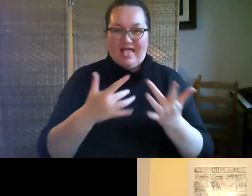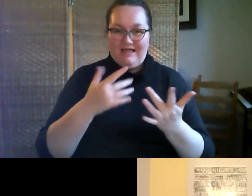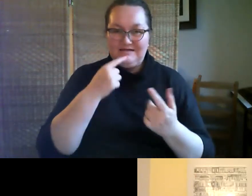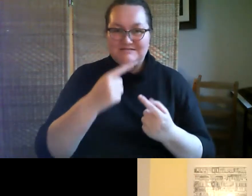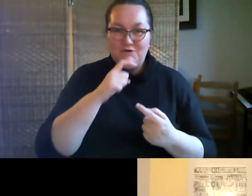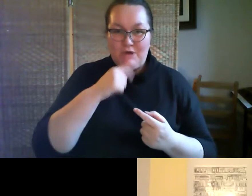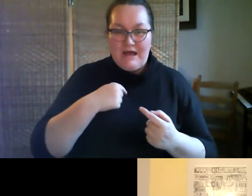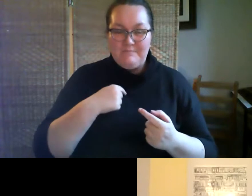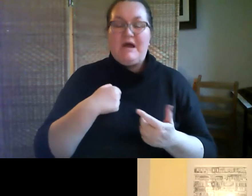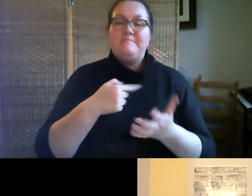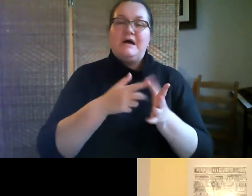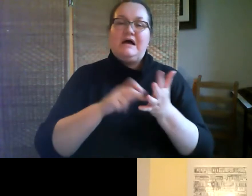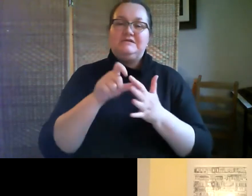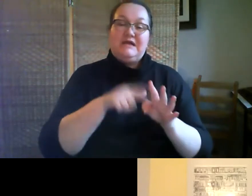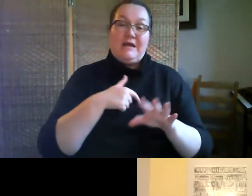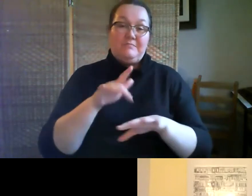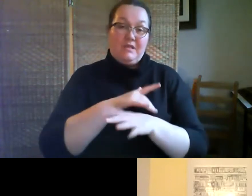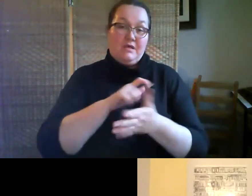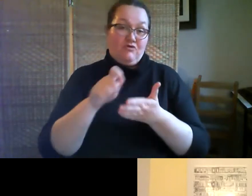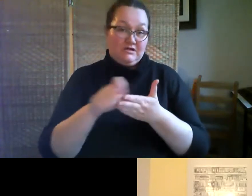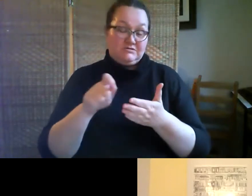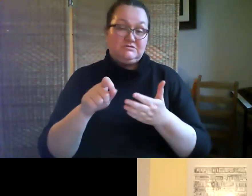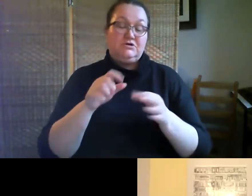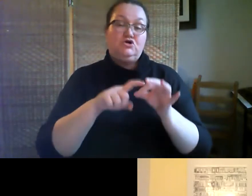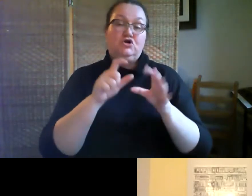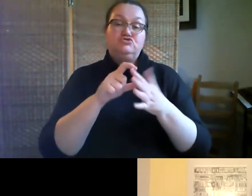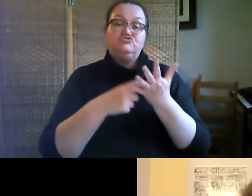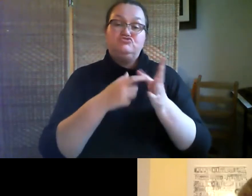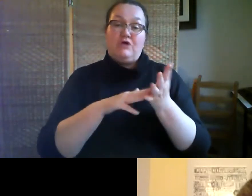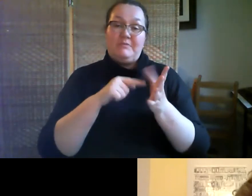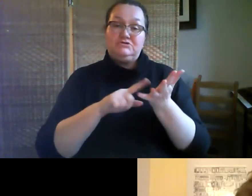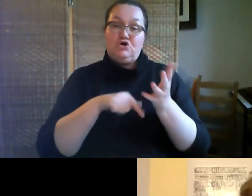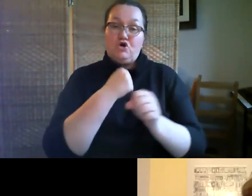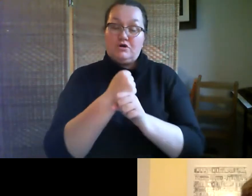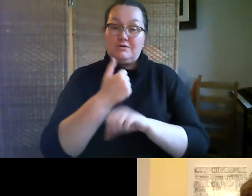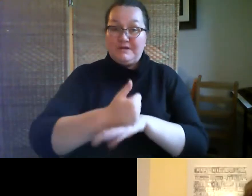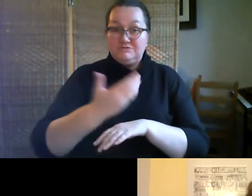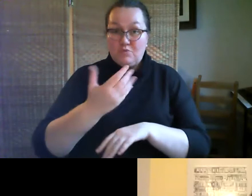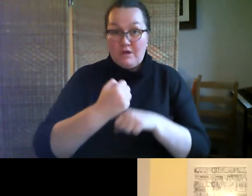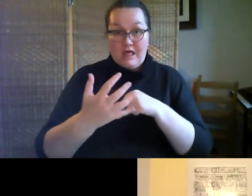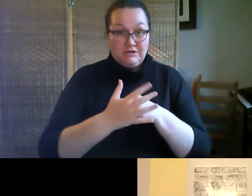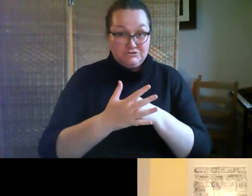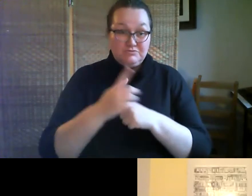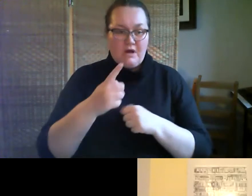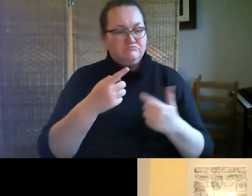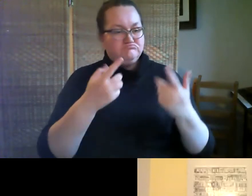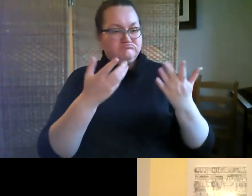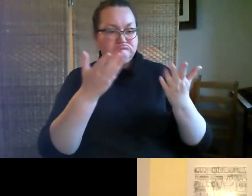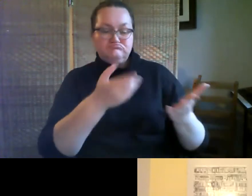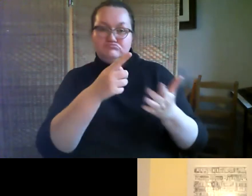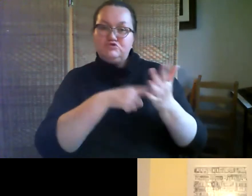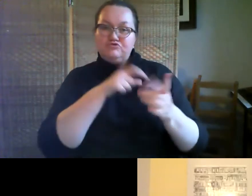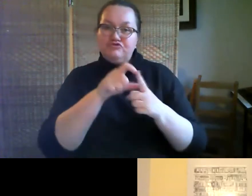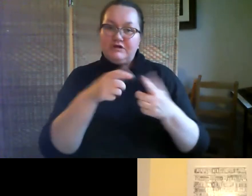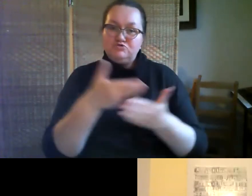a playwright and dramaturg based in Glasgow, but I'll let Jude introduce herself. Thanks, Andy. I'm really excited to be